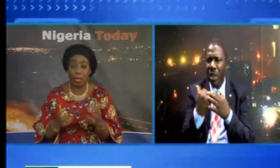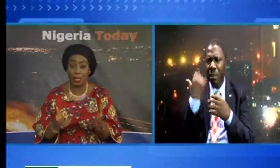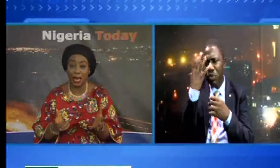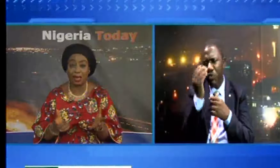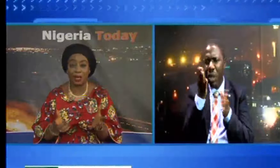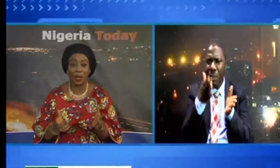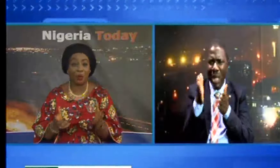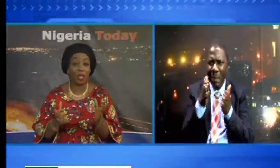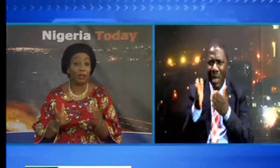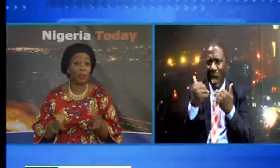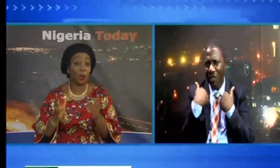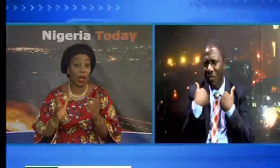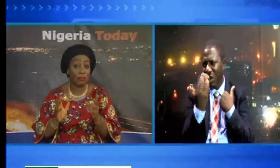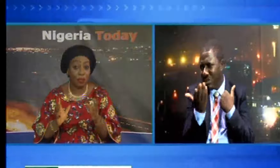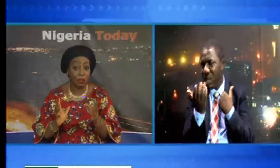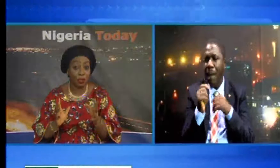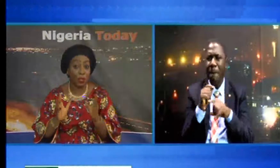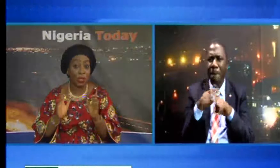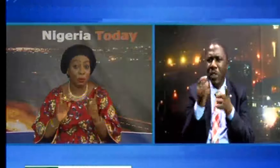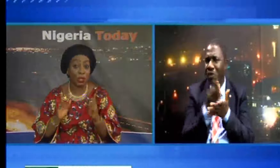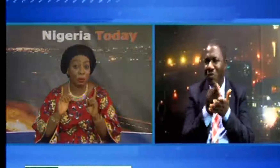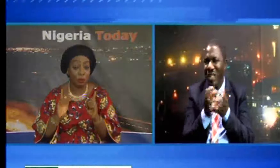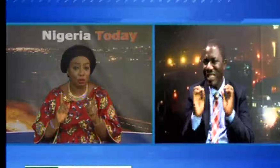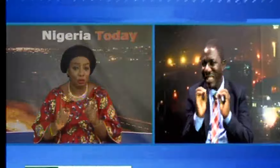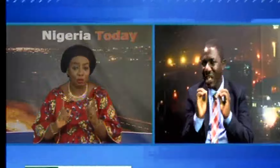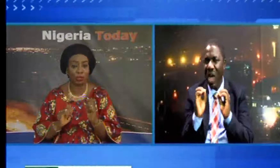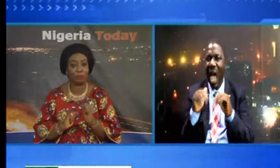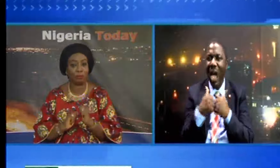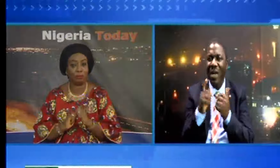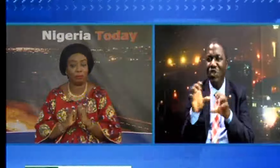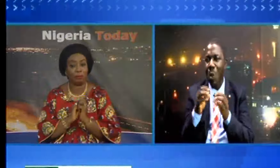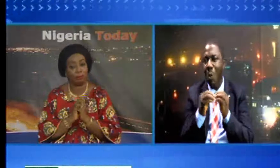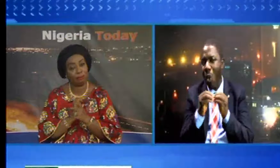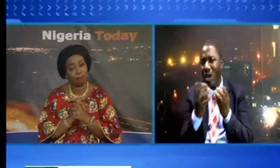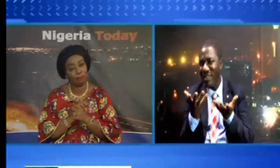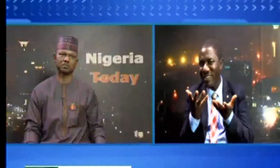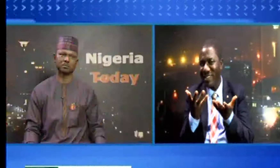your plans are, without the required funds, you may not be able to do much.